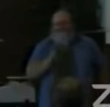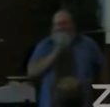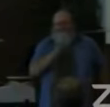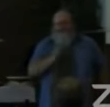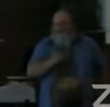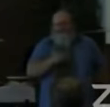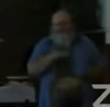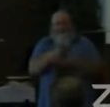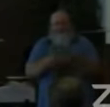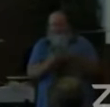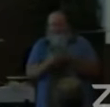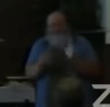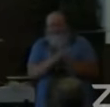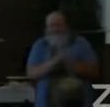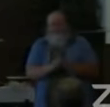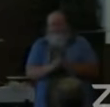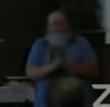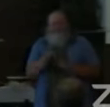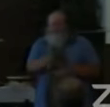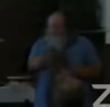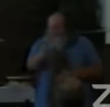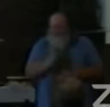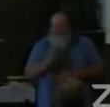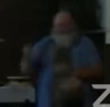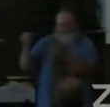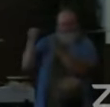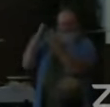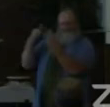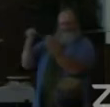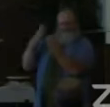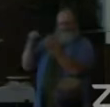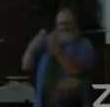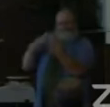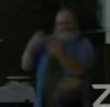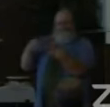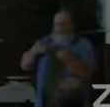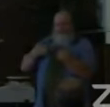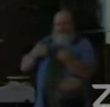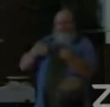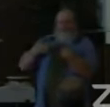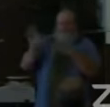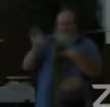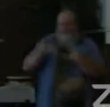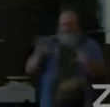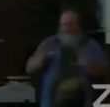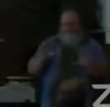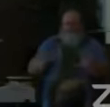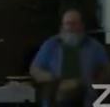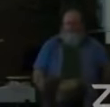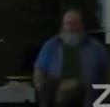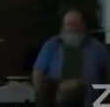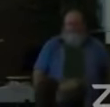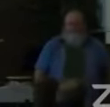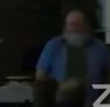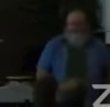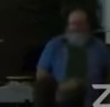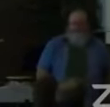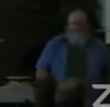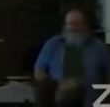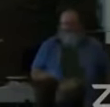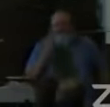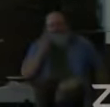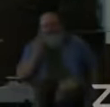experience the things we talked about today, peace, hope, and God's glory. You, like everybody else, are going to